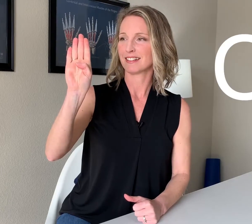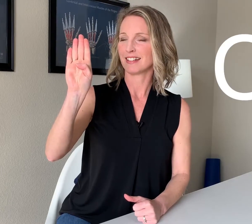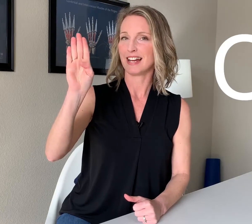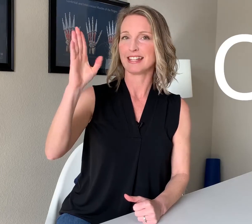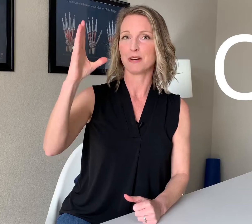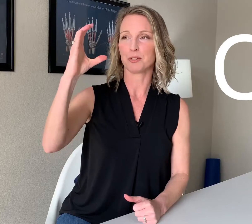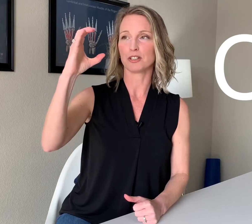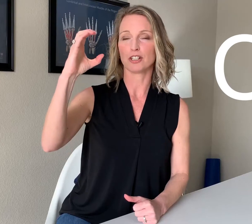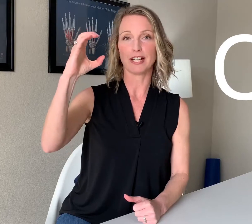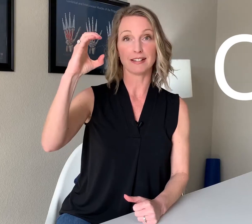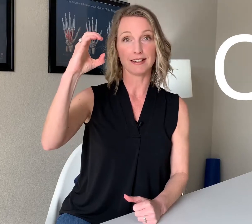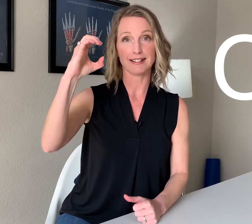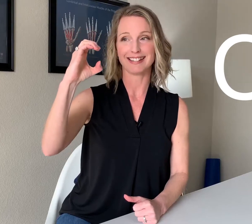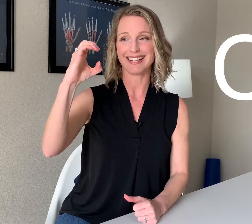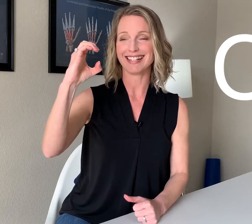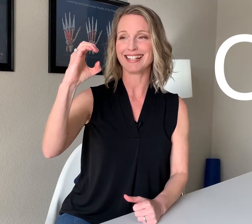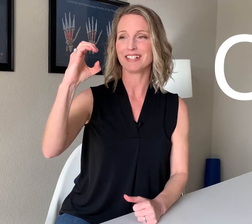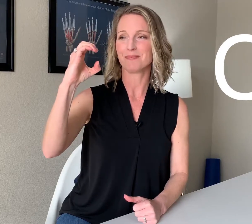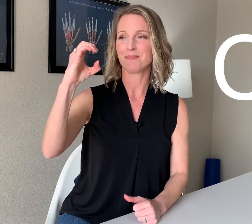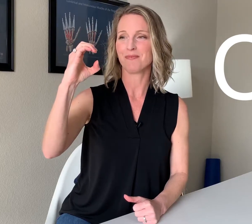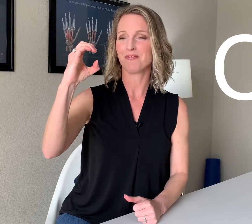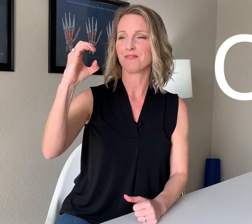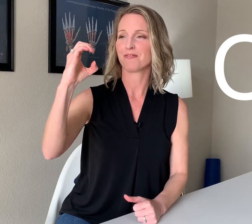And then we're learning C.